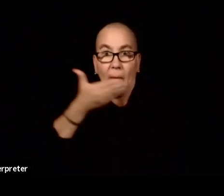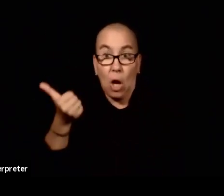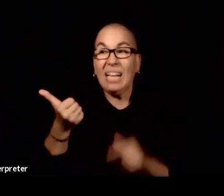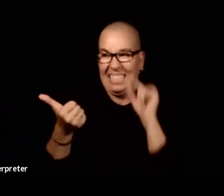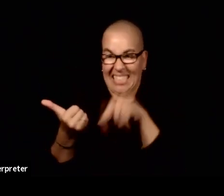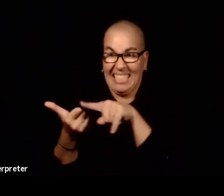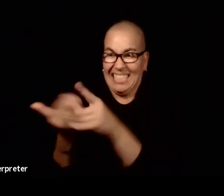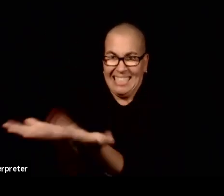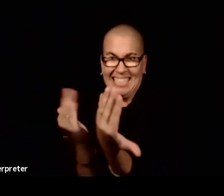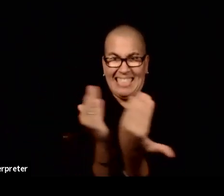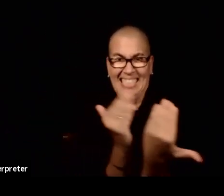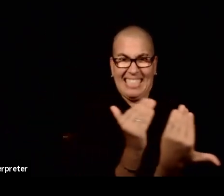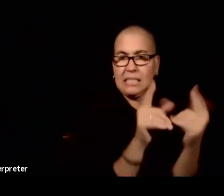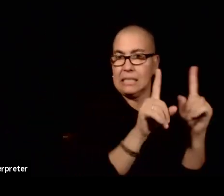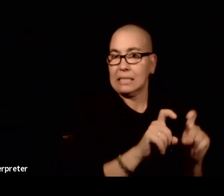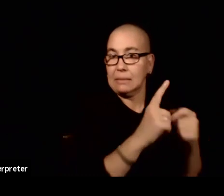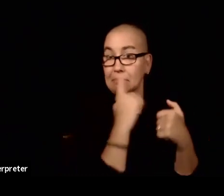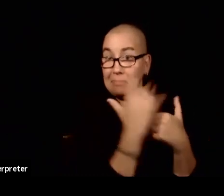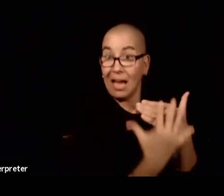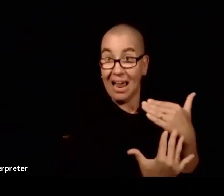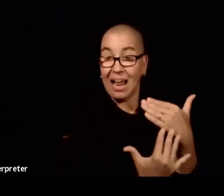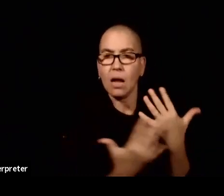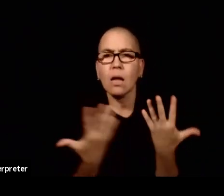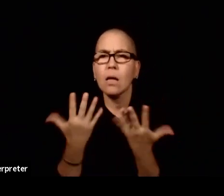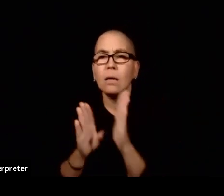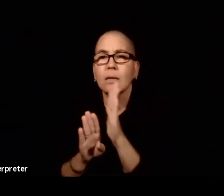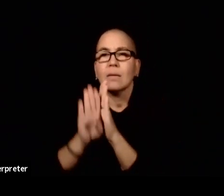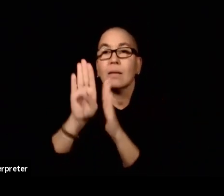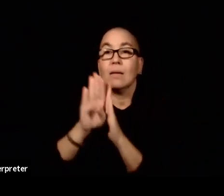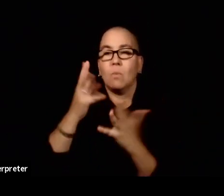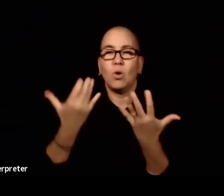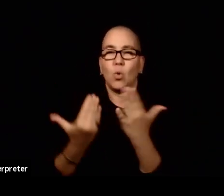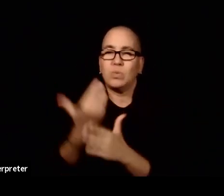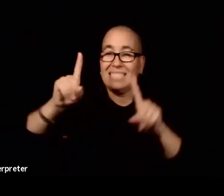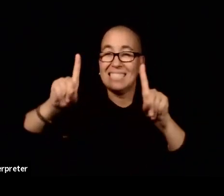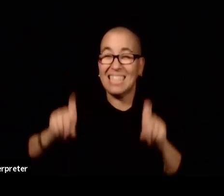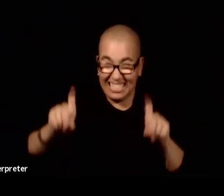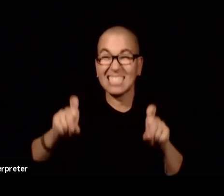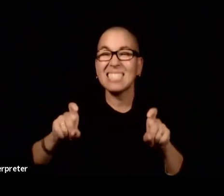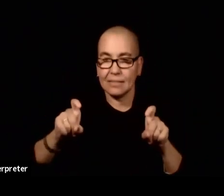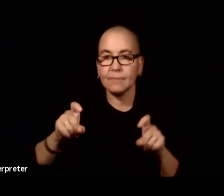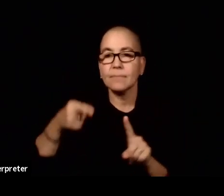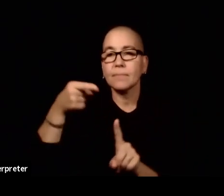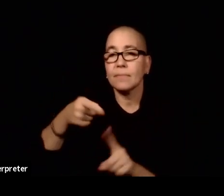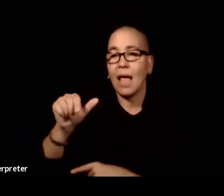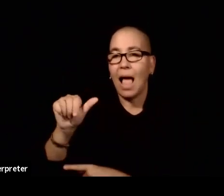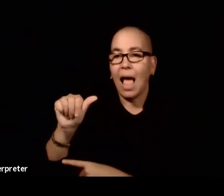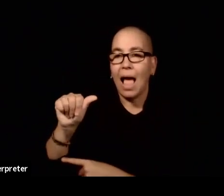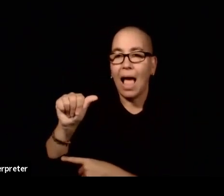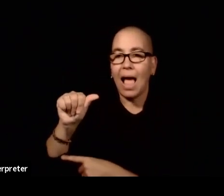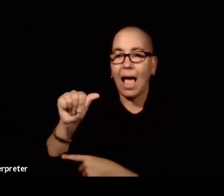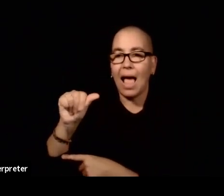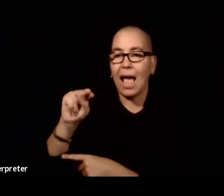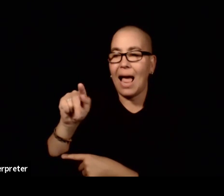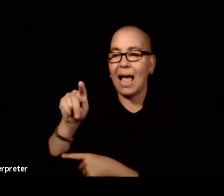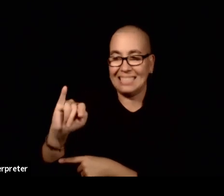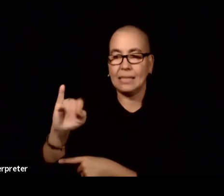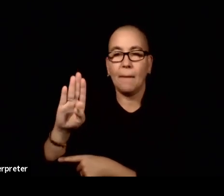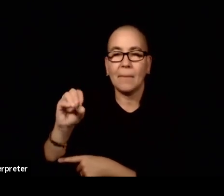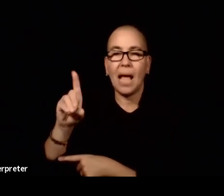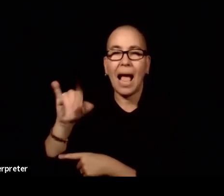the neutralizing antibody test, which is another blood test that not only tests for the antibodies, but how effective it can be in actually combating the virus